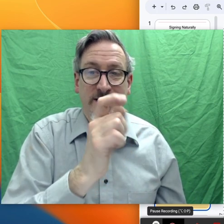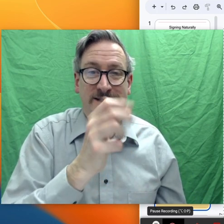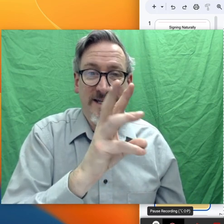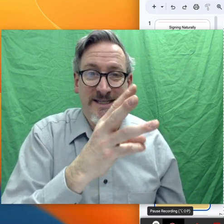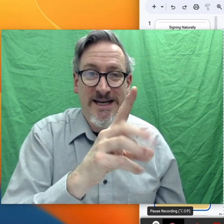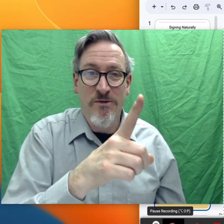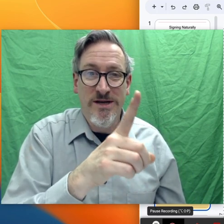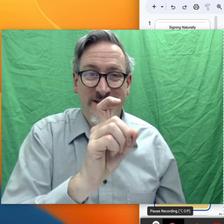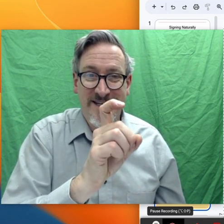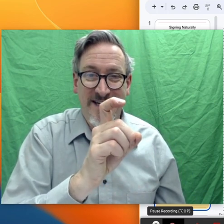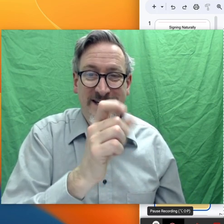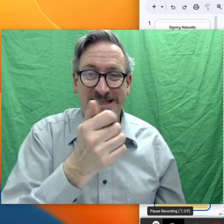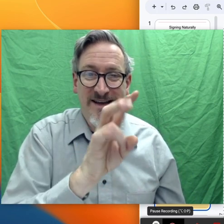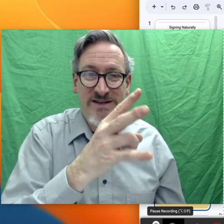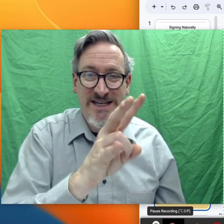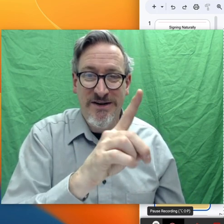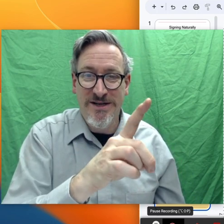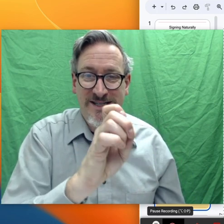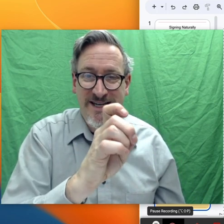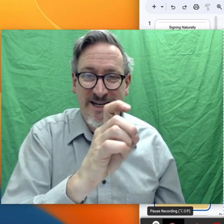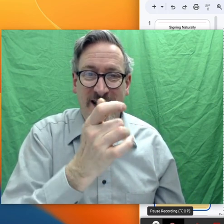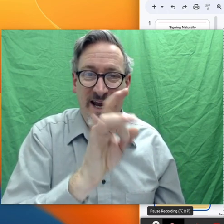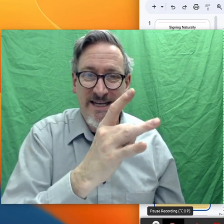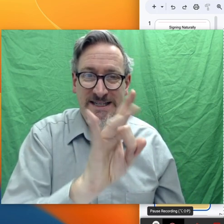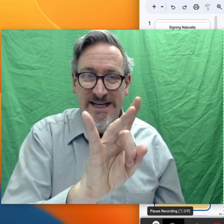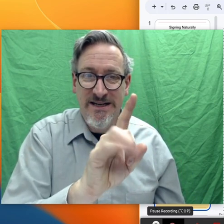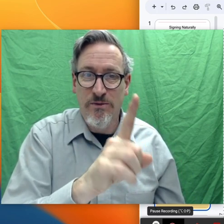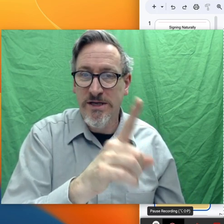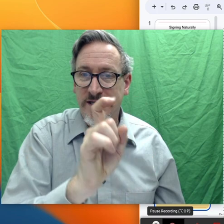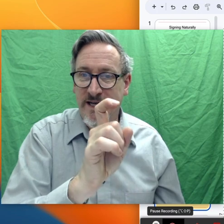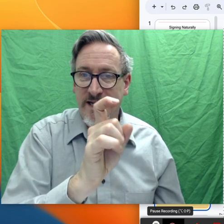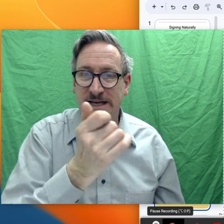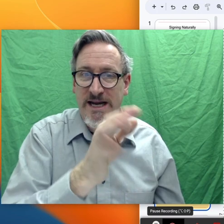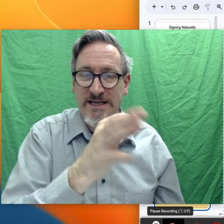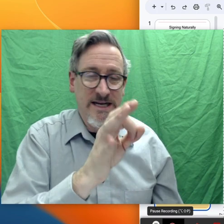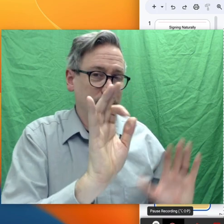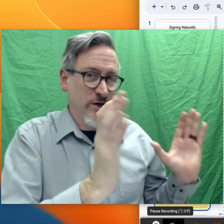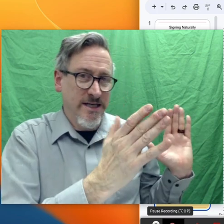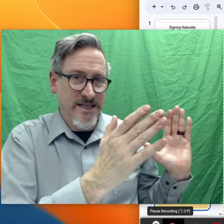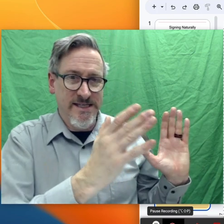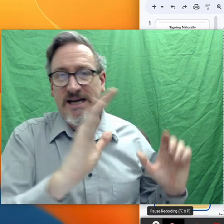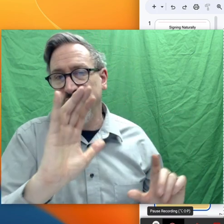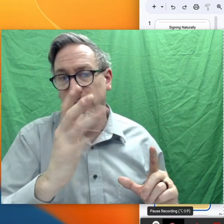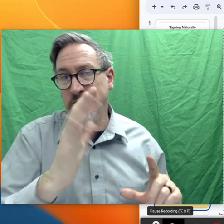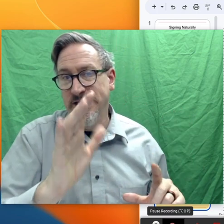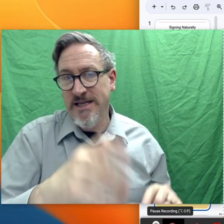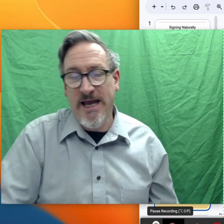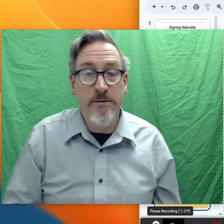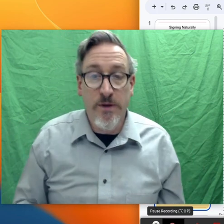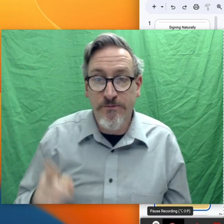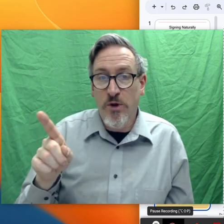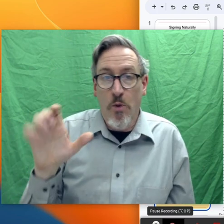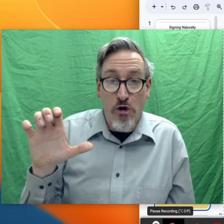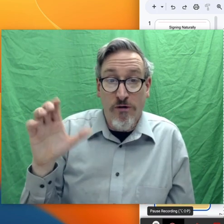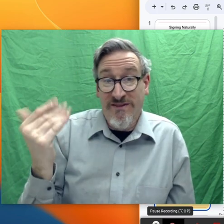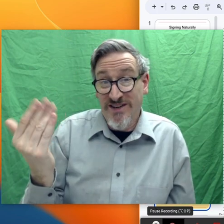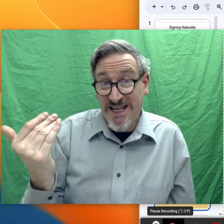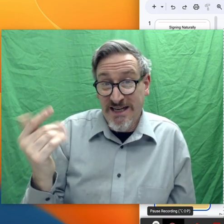1C, 16, 1C, 17, 1C, 18, 1C, 19. I'm turning it to the side so you can see the hint, but